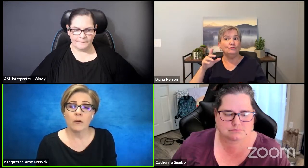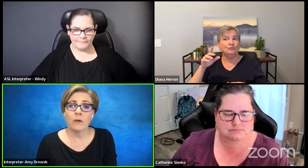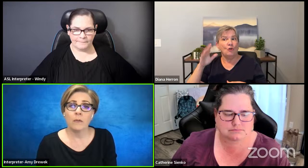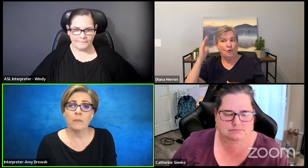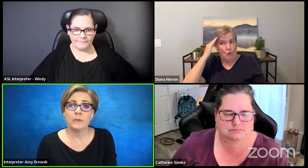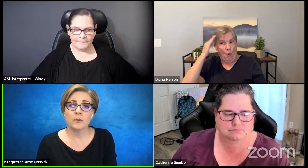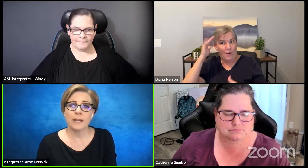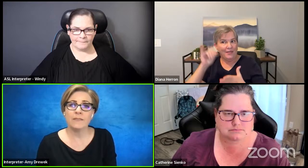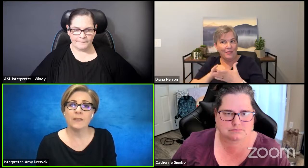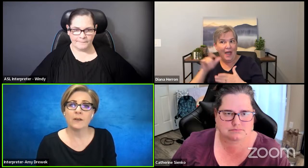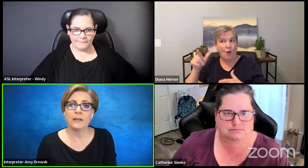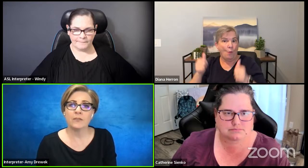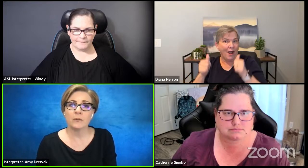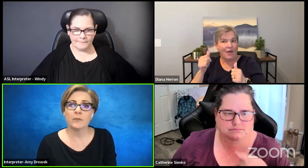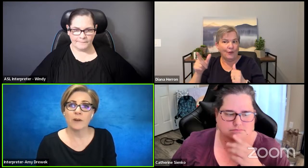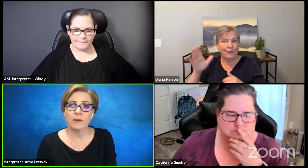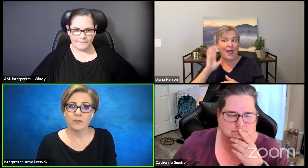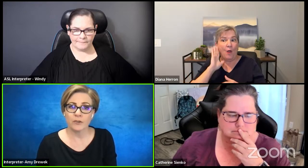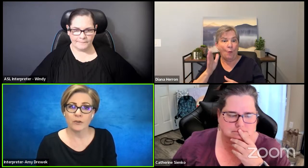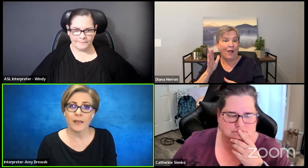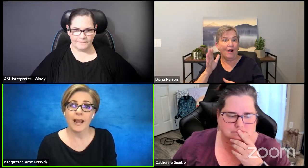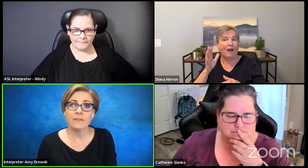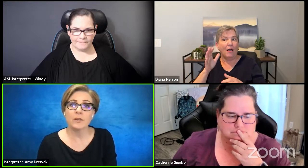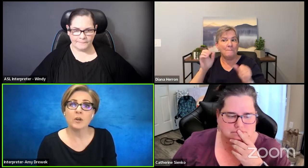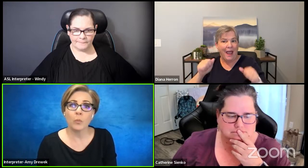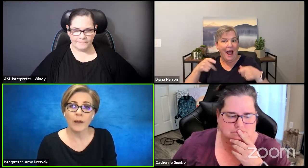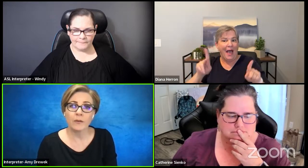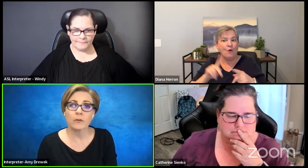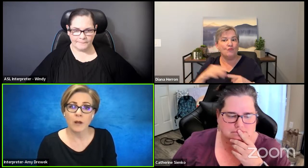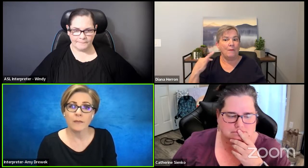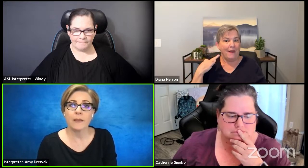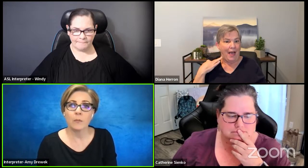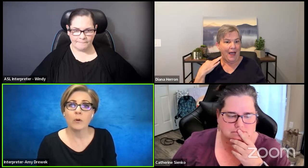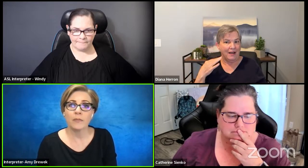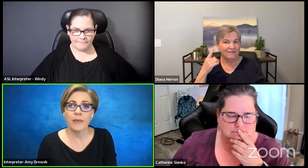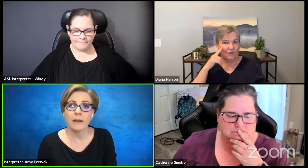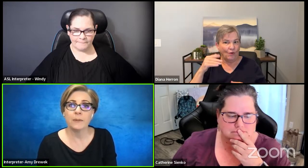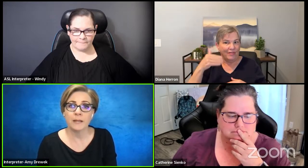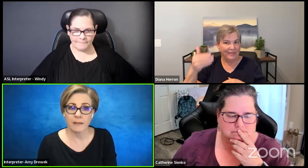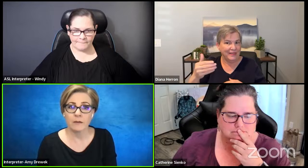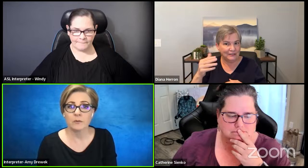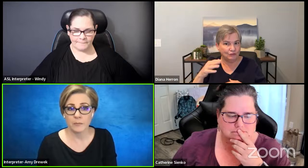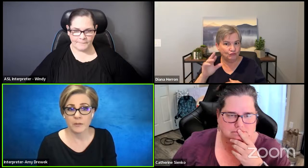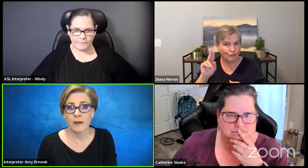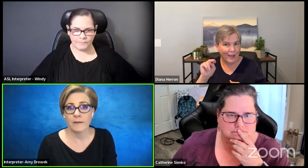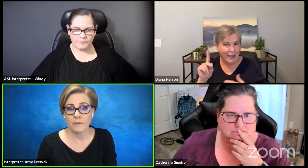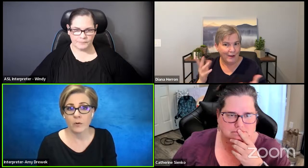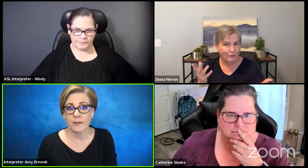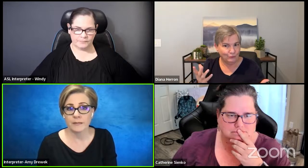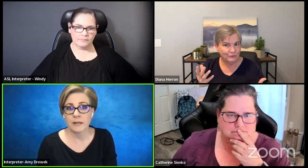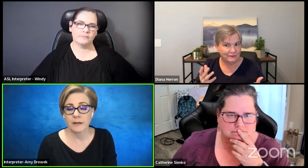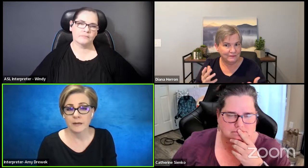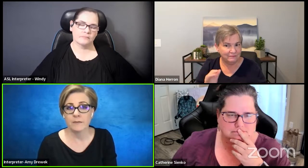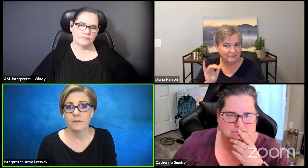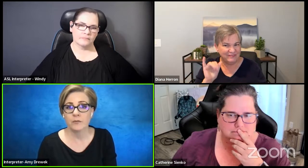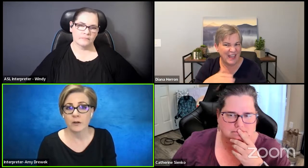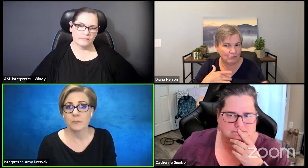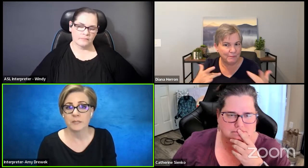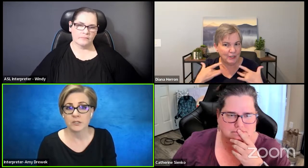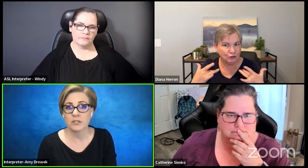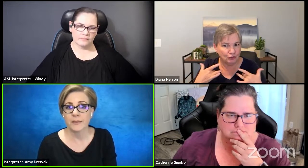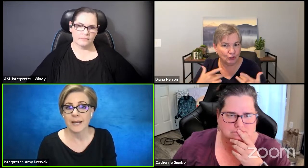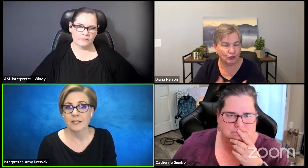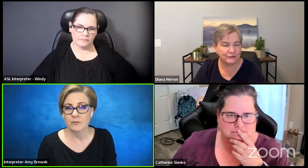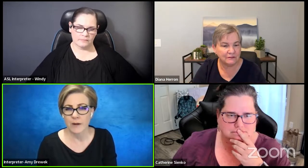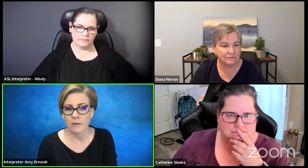so. So if they're an interim director, they have to know whether or not they will then be allowed to apply for the